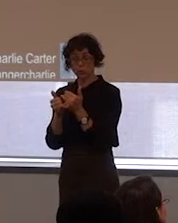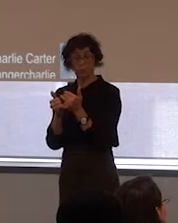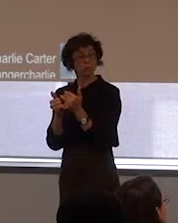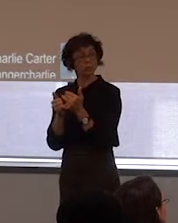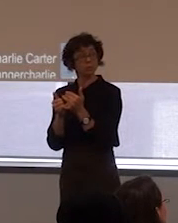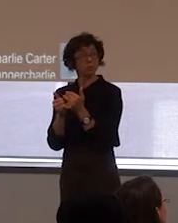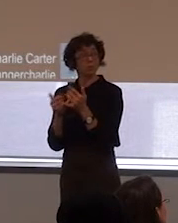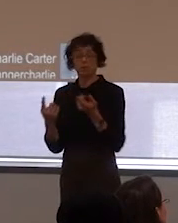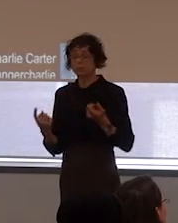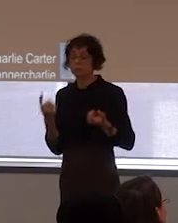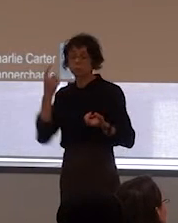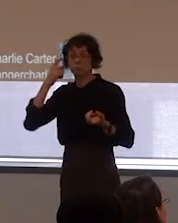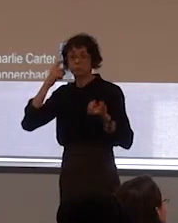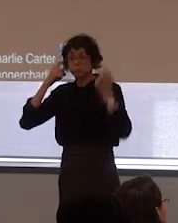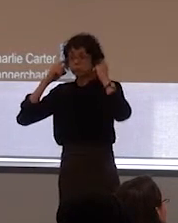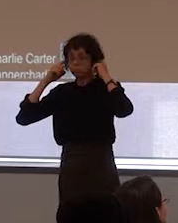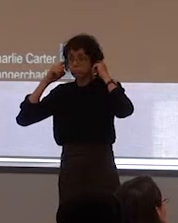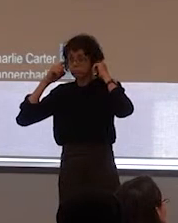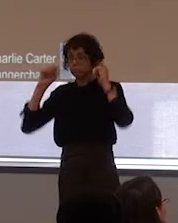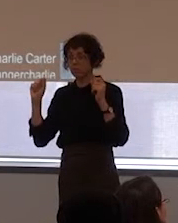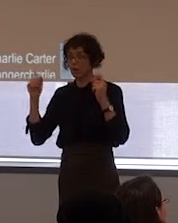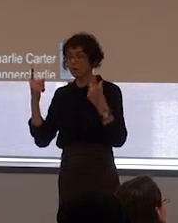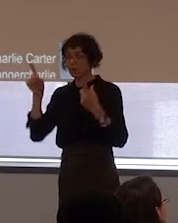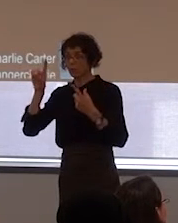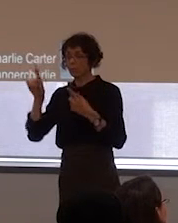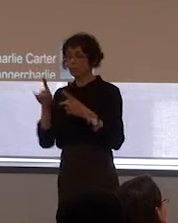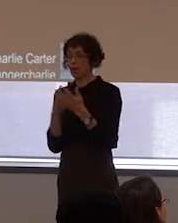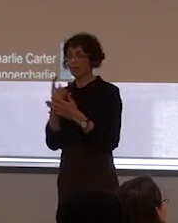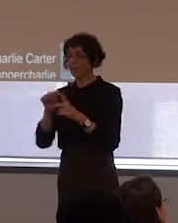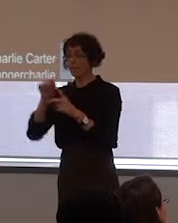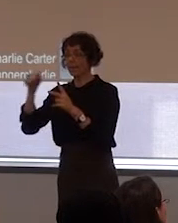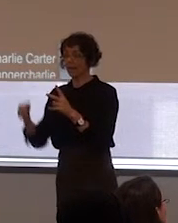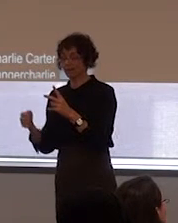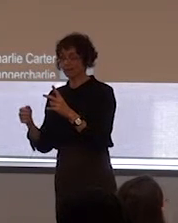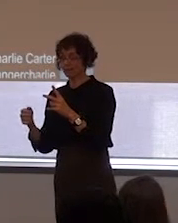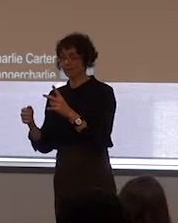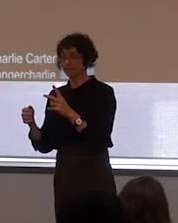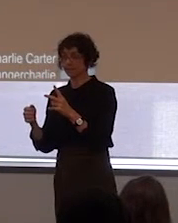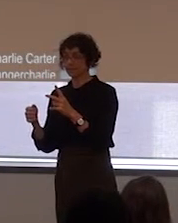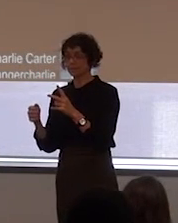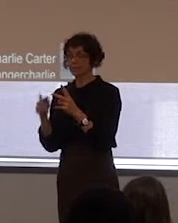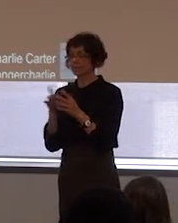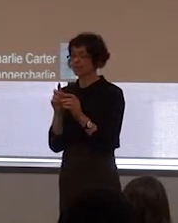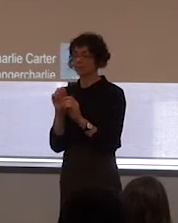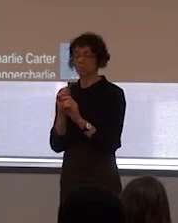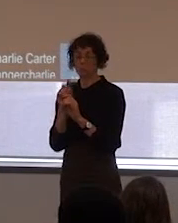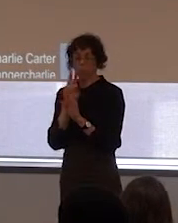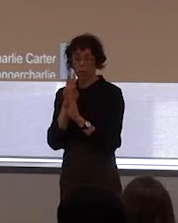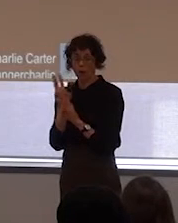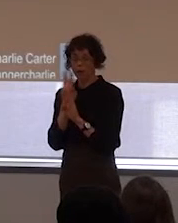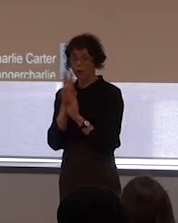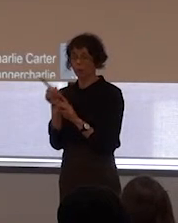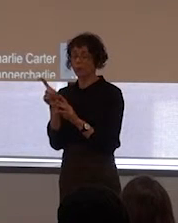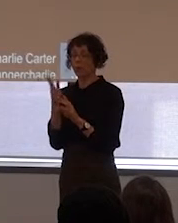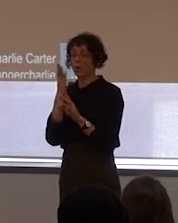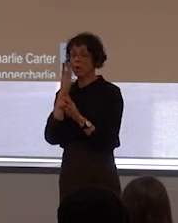both ears to read the news, to understand what's coming up next, to read what's in front of her. It's incredible. Unfortunately, when